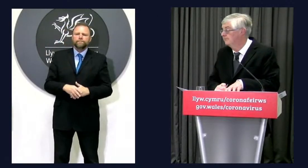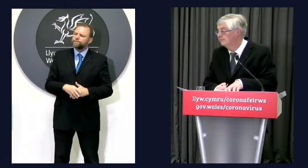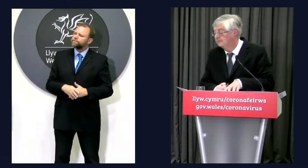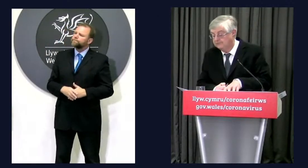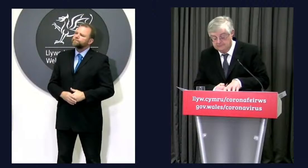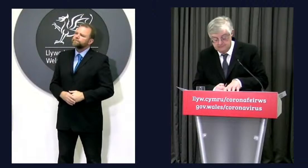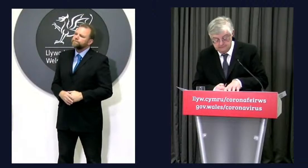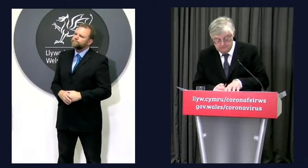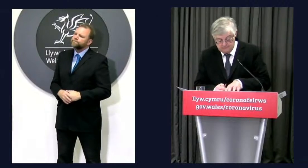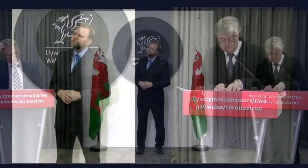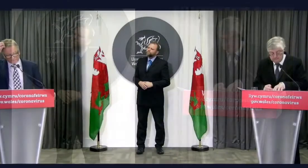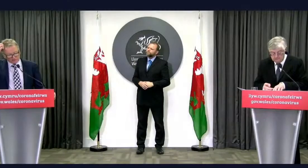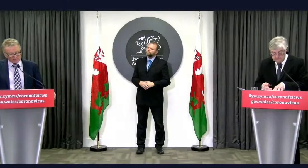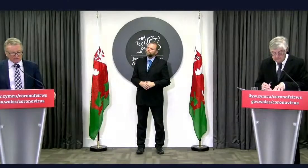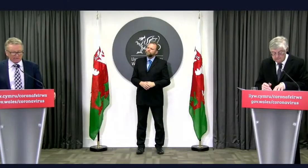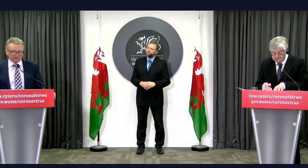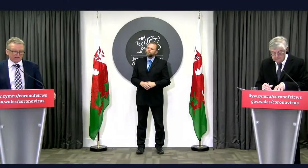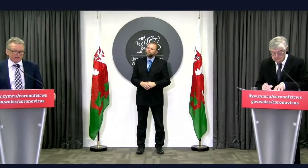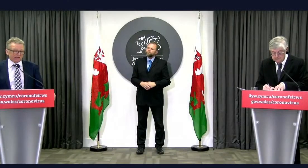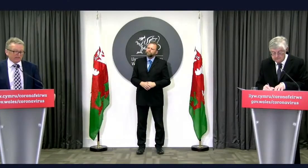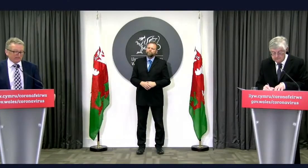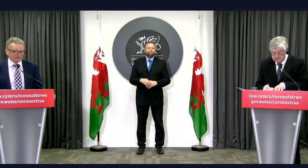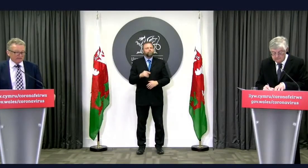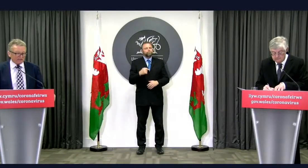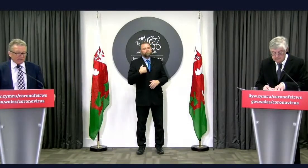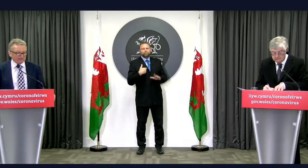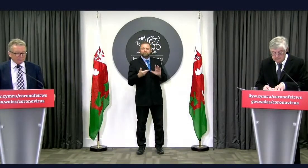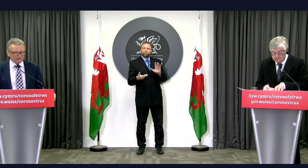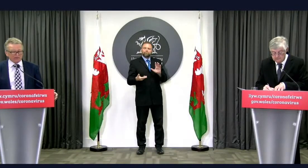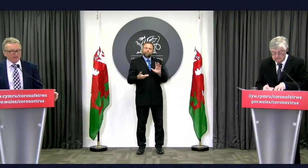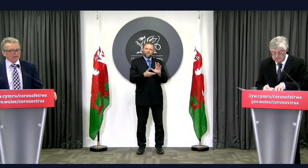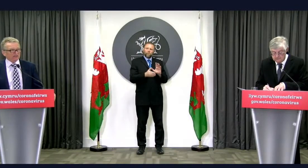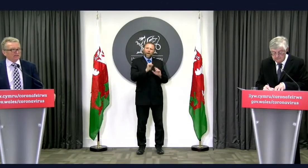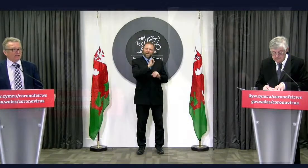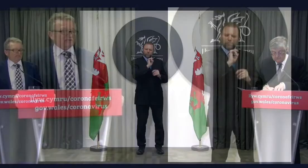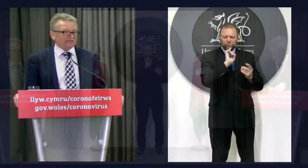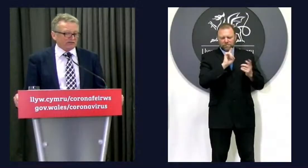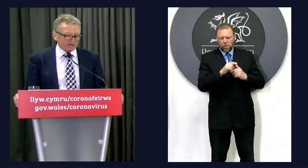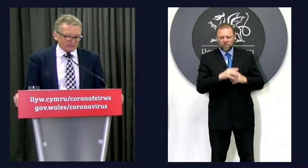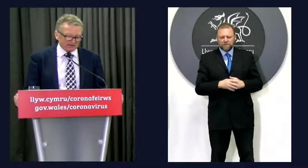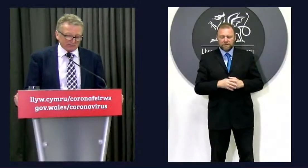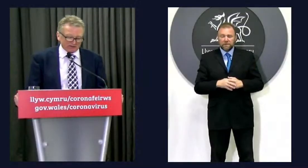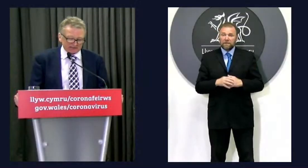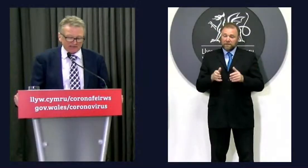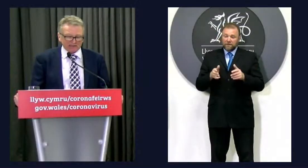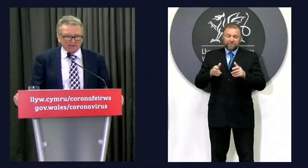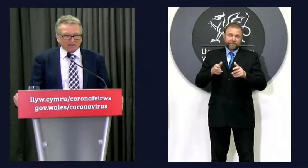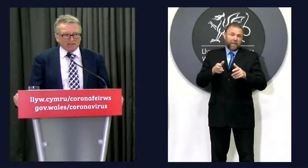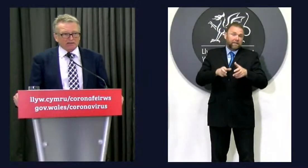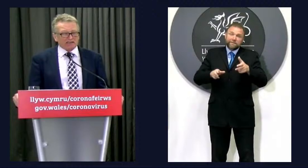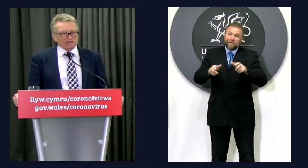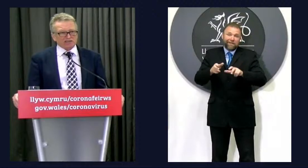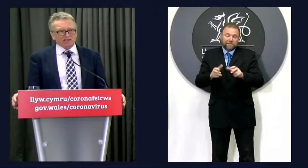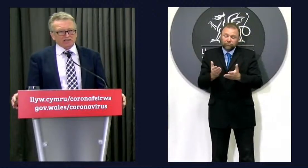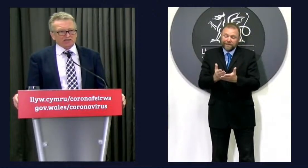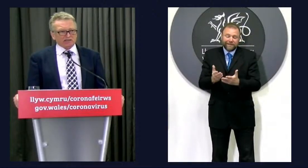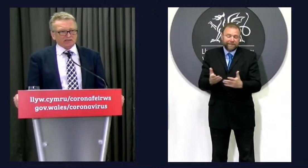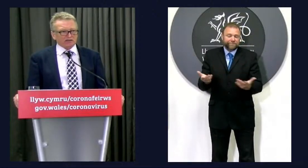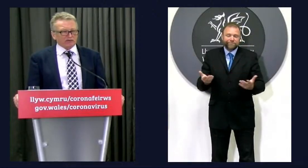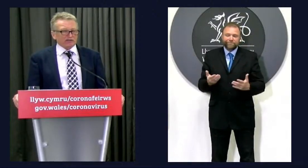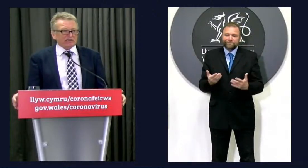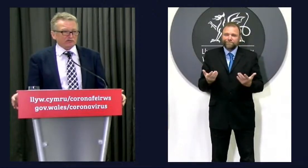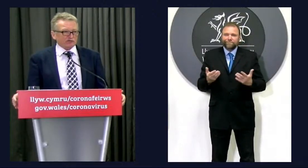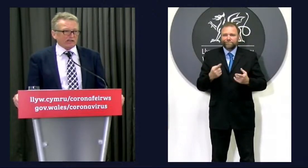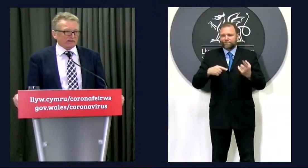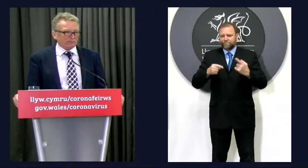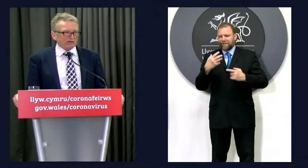Dan, I would say that, you know, just to add to what the First Minister has said, you know, in terms of the science, we're in fairly uncharted territory with some of this. I can see that,